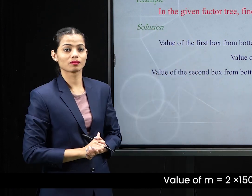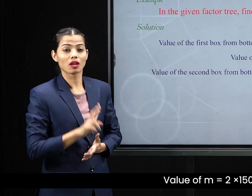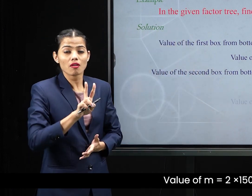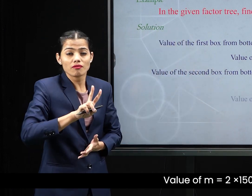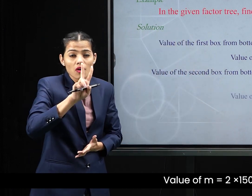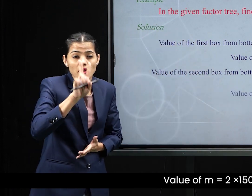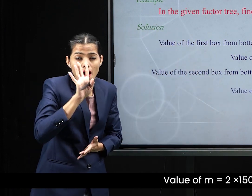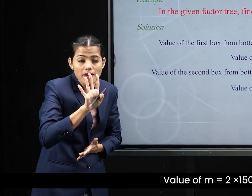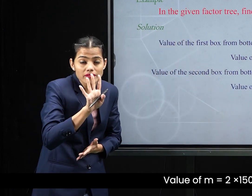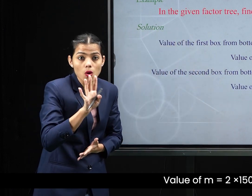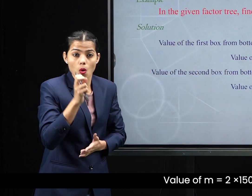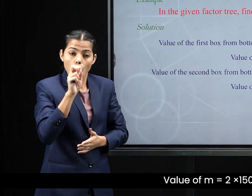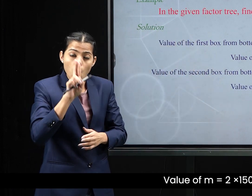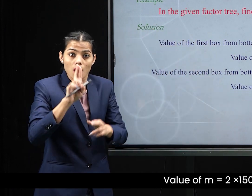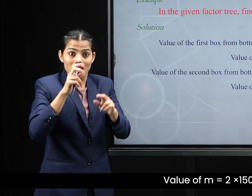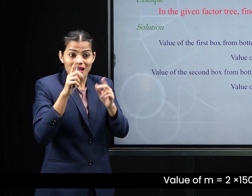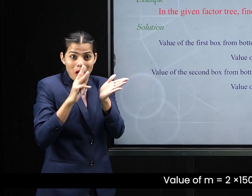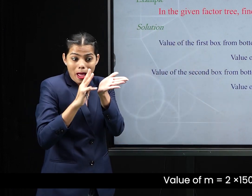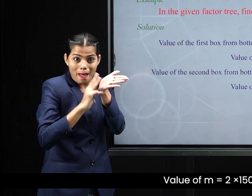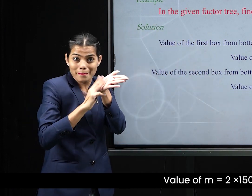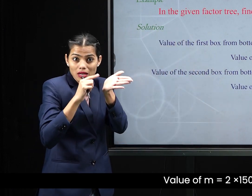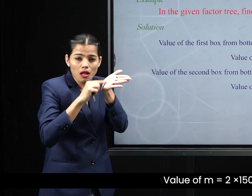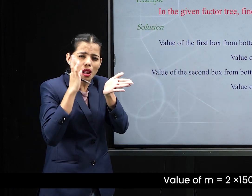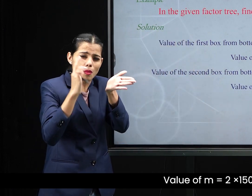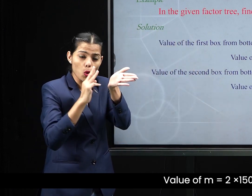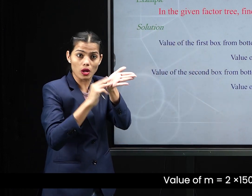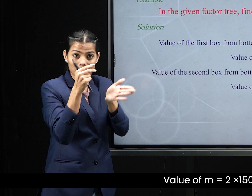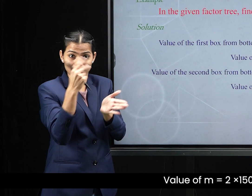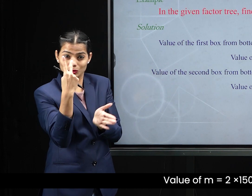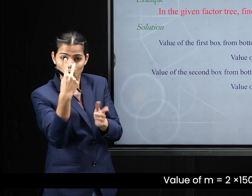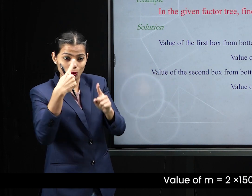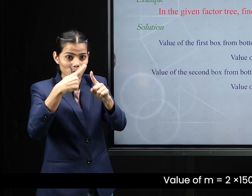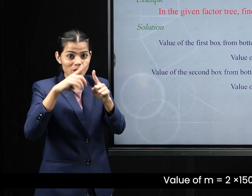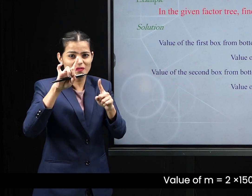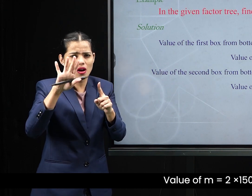Value of m is equal to 2 into 150 is equal to 300.